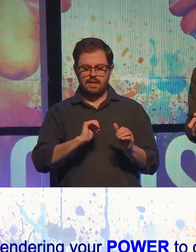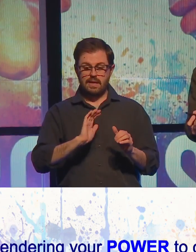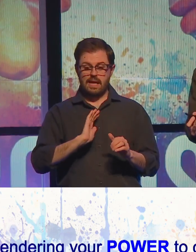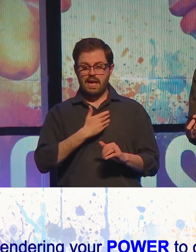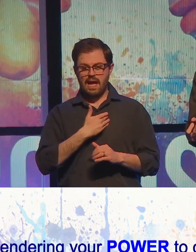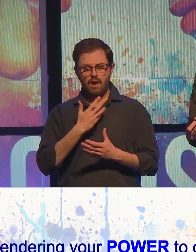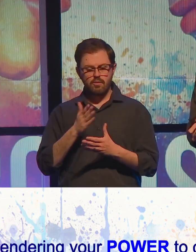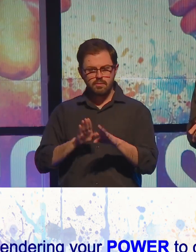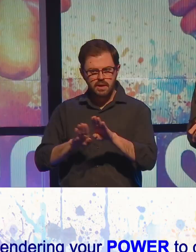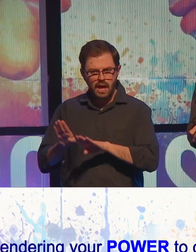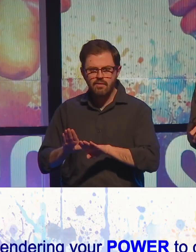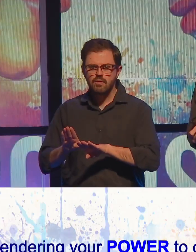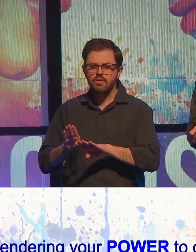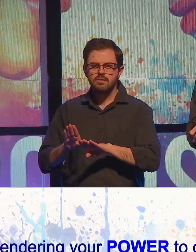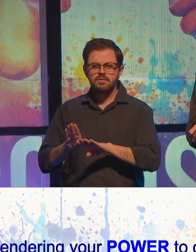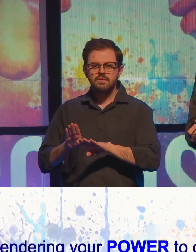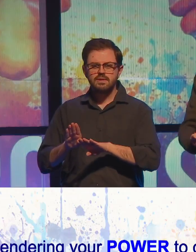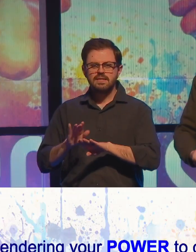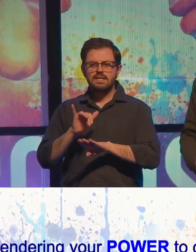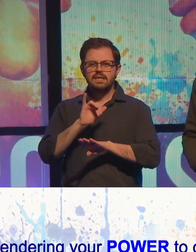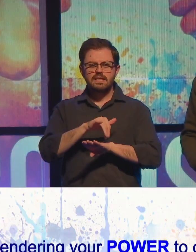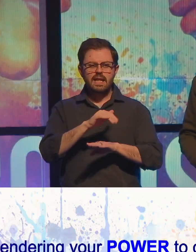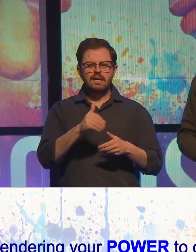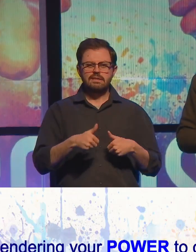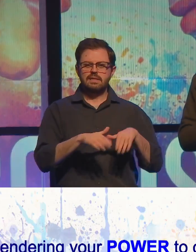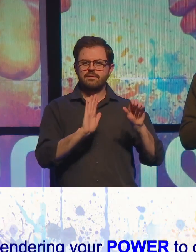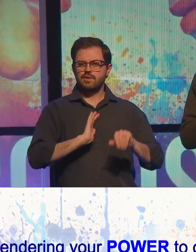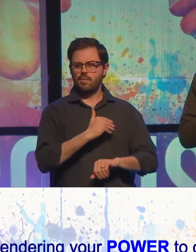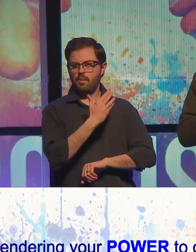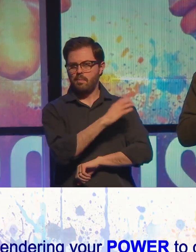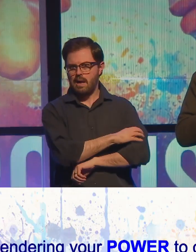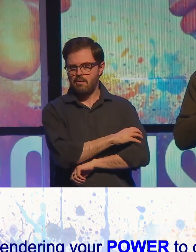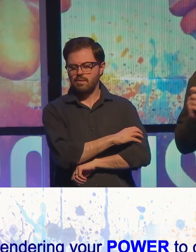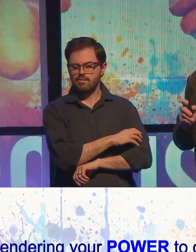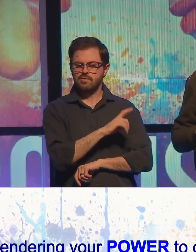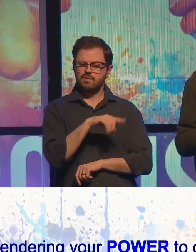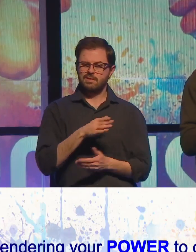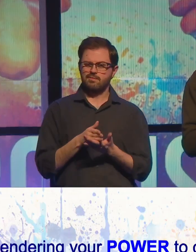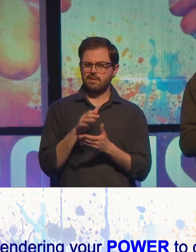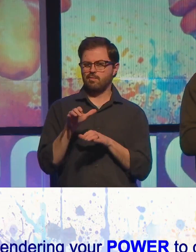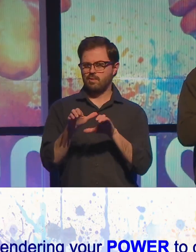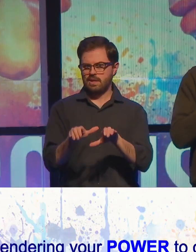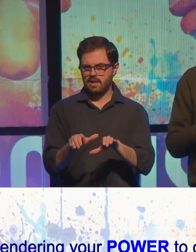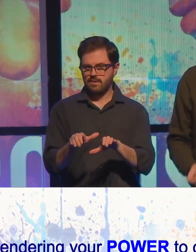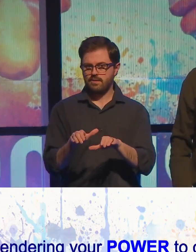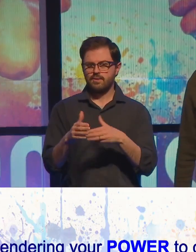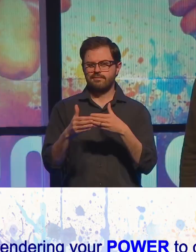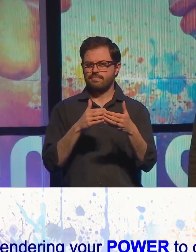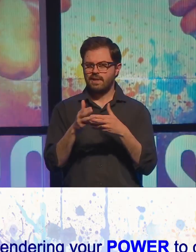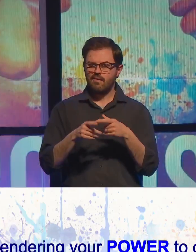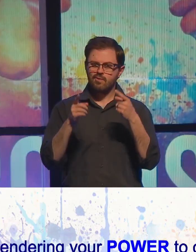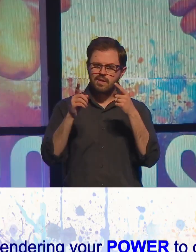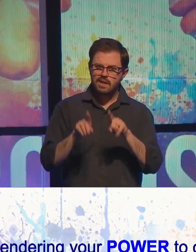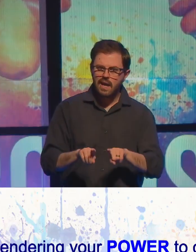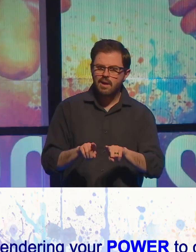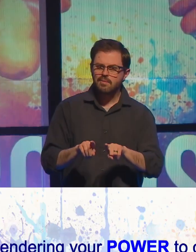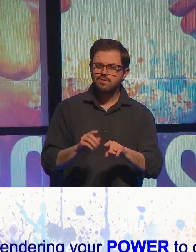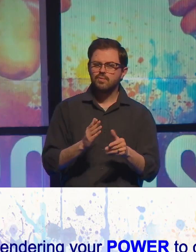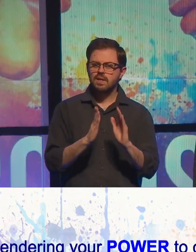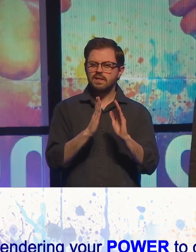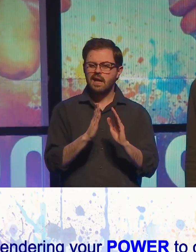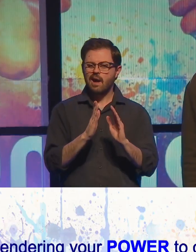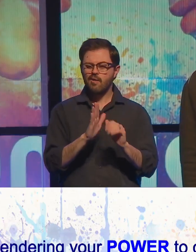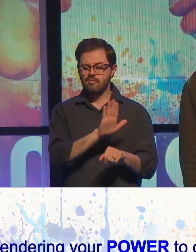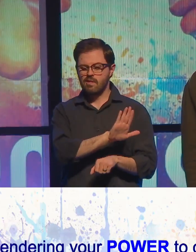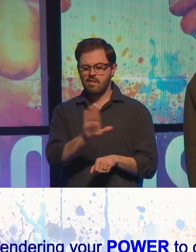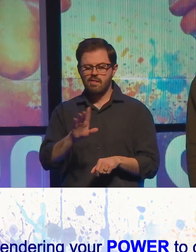our behavior, right? So whenever we do that, whenever we allow someone else to